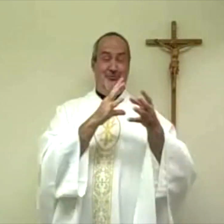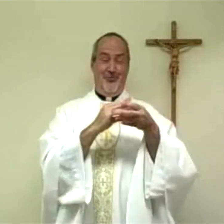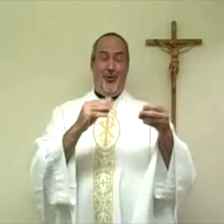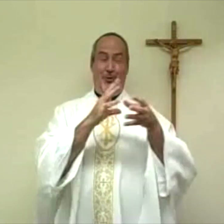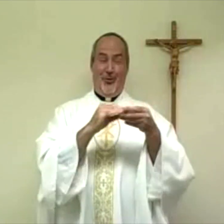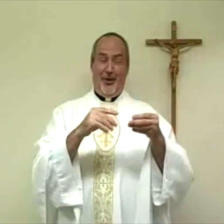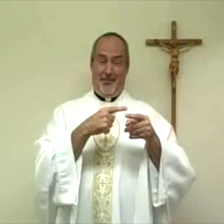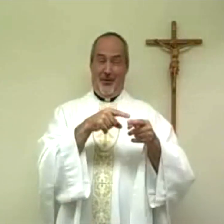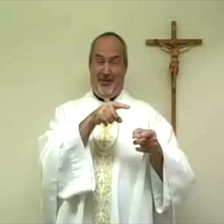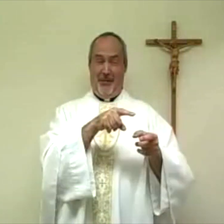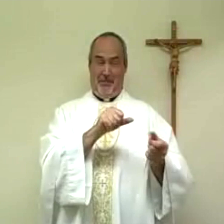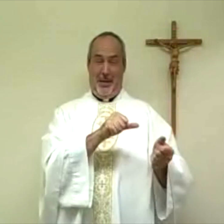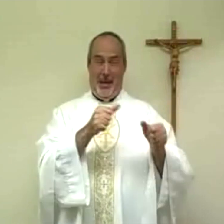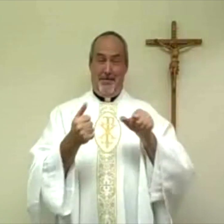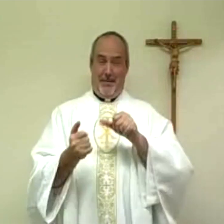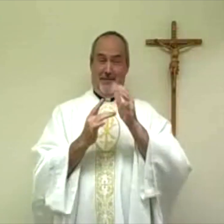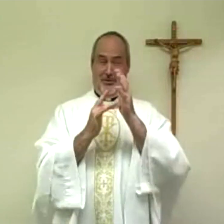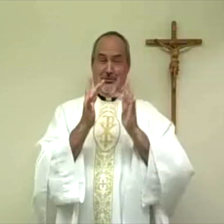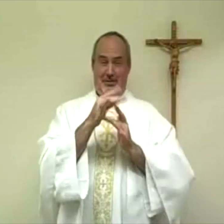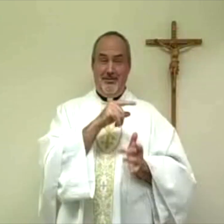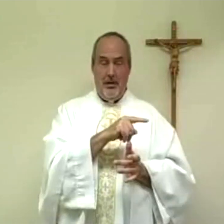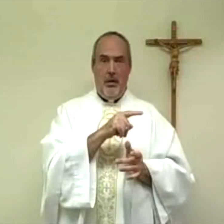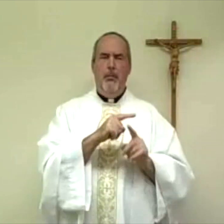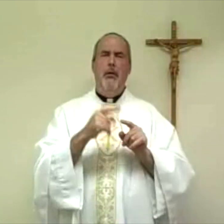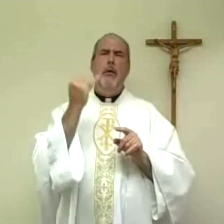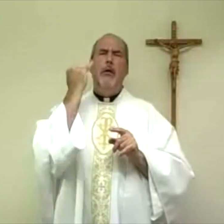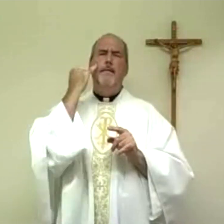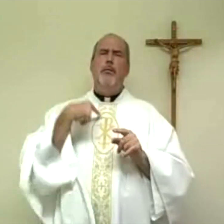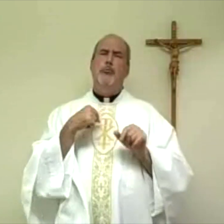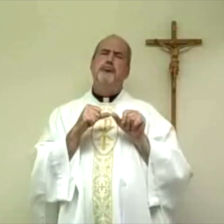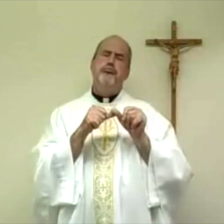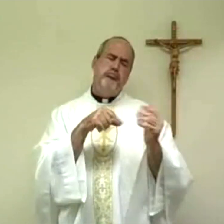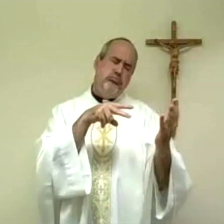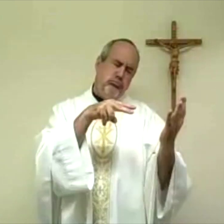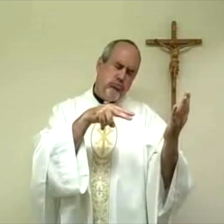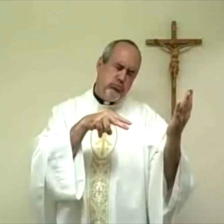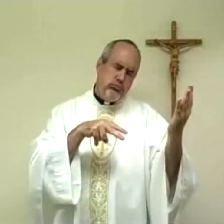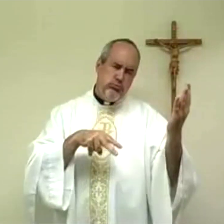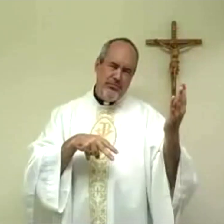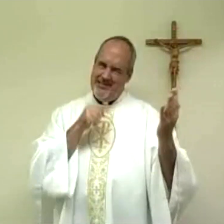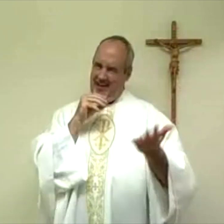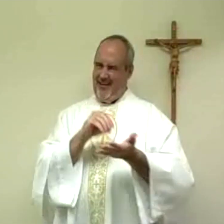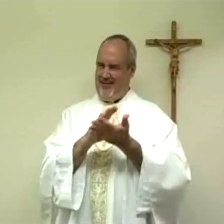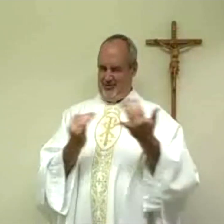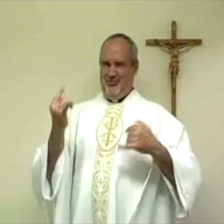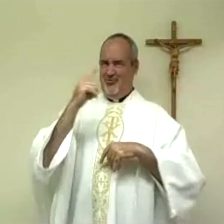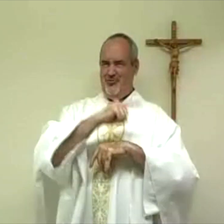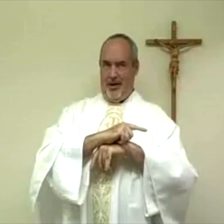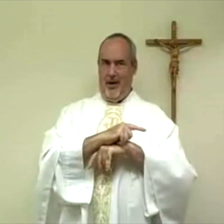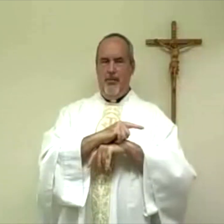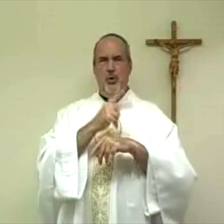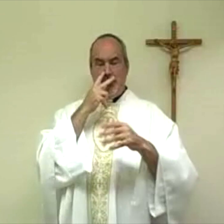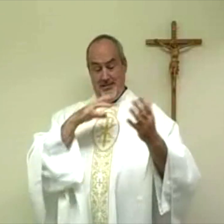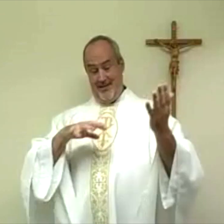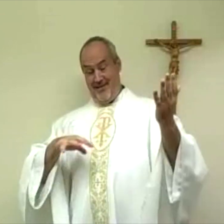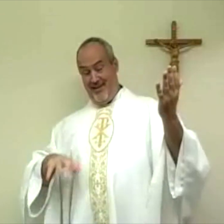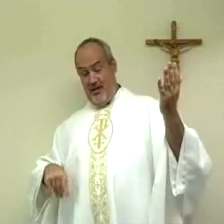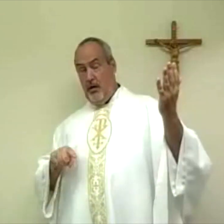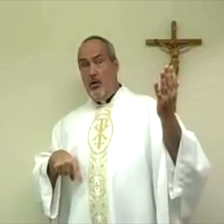And the second thing is in reading the story about Jesus being baptized, is if we went clear down to the end of the gospel